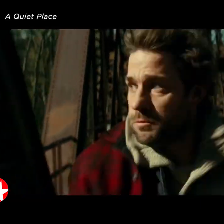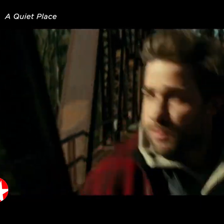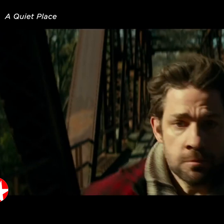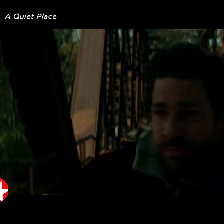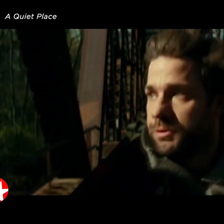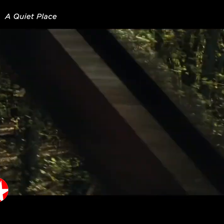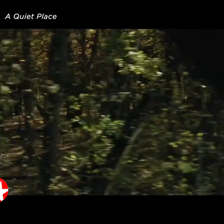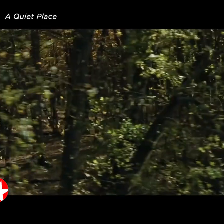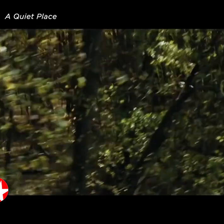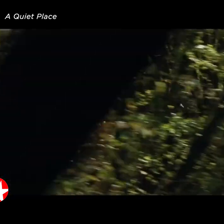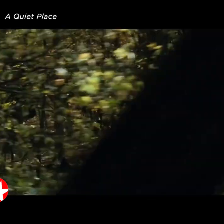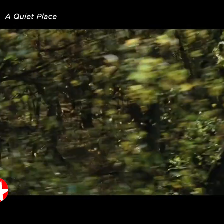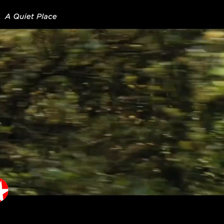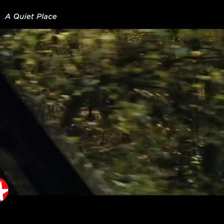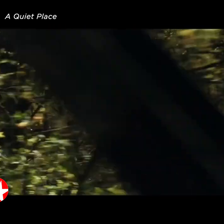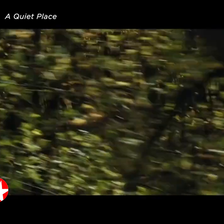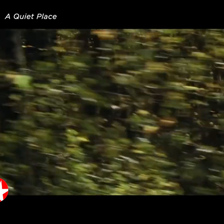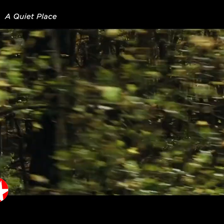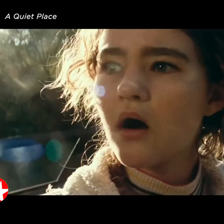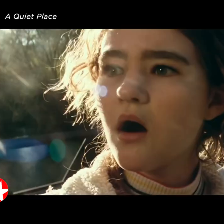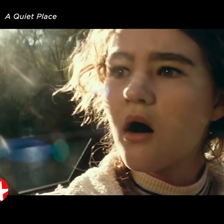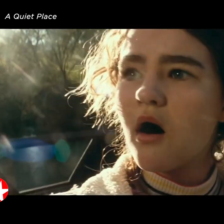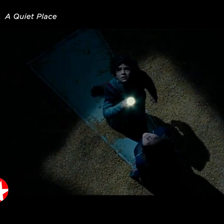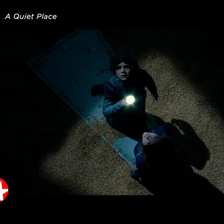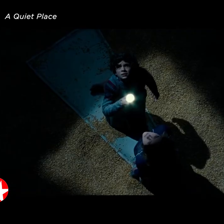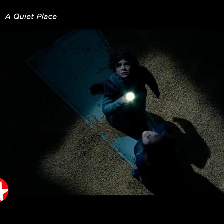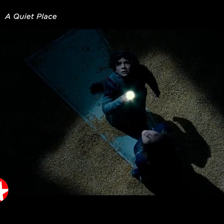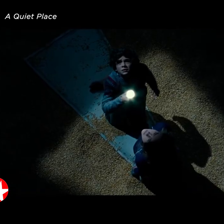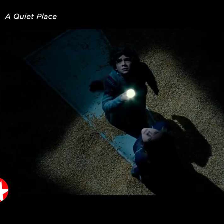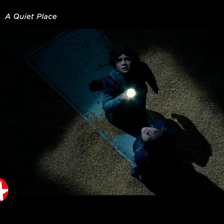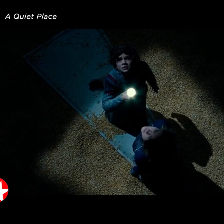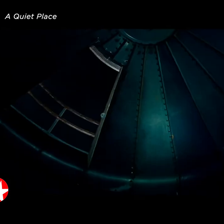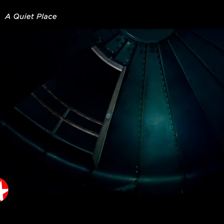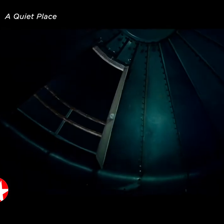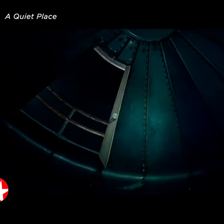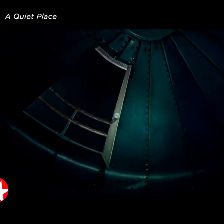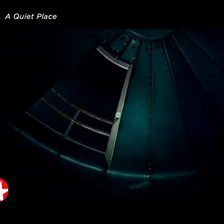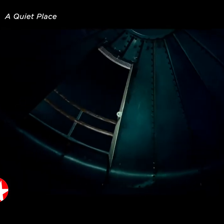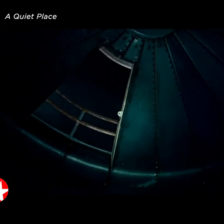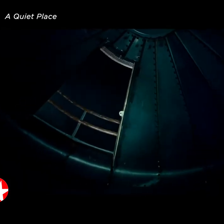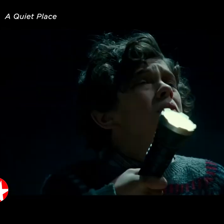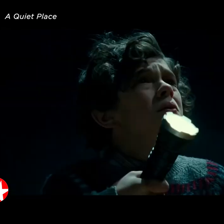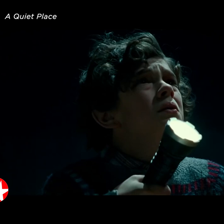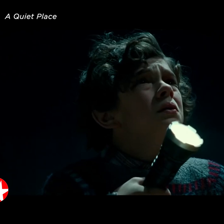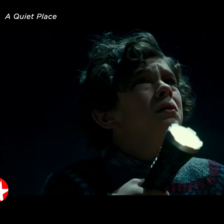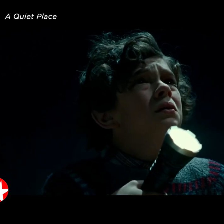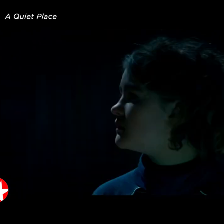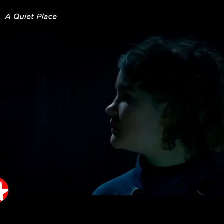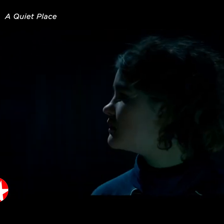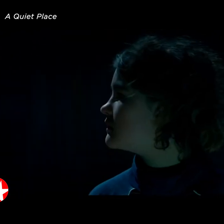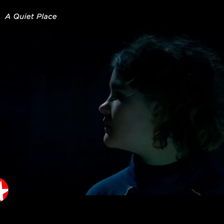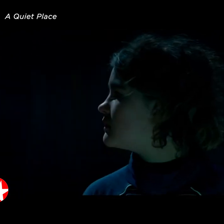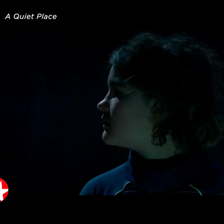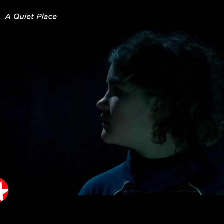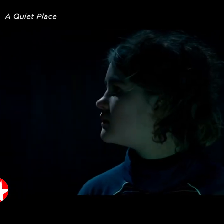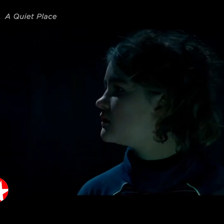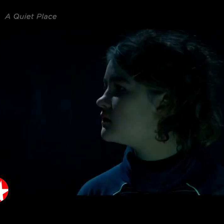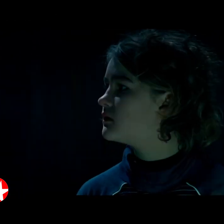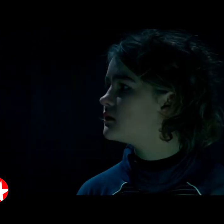just, I'm grateful for. I get to meet so many people, so many amazing people. We've traveled over the world with my family. And